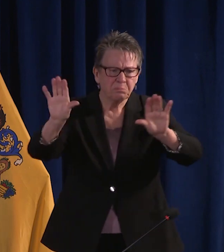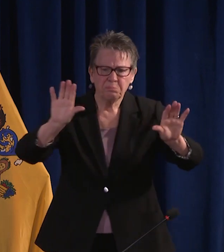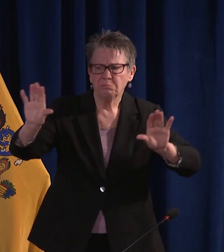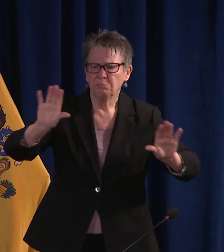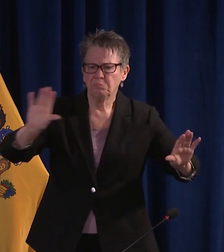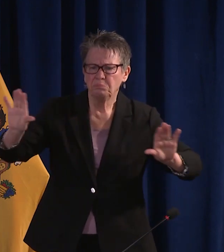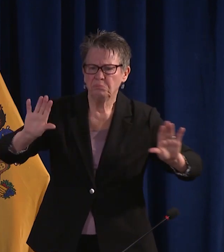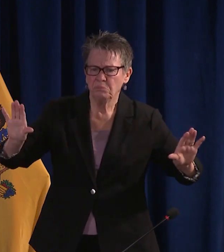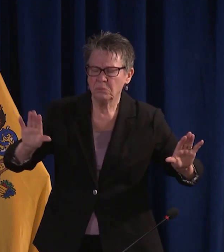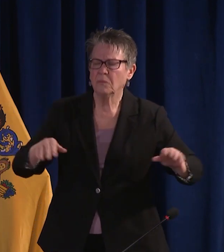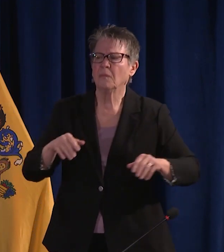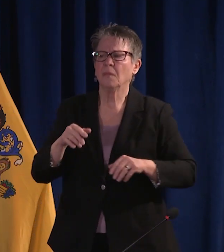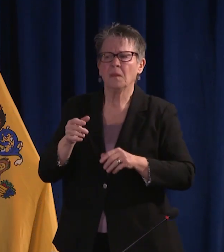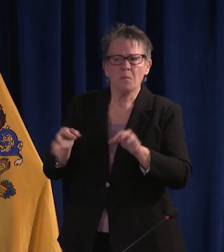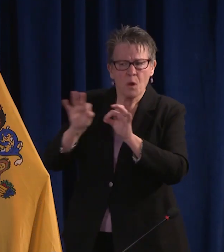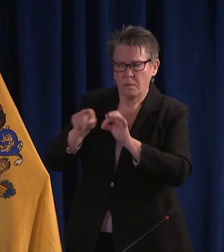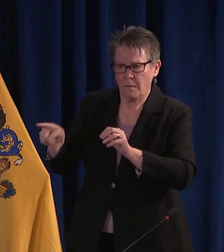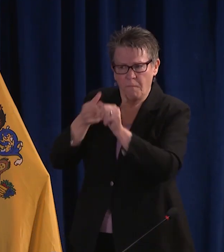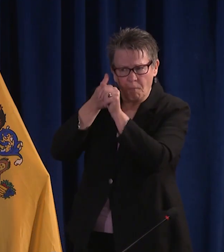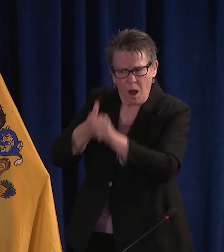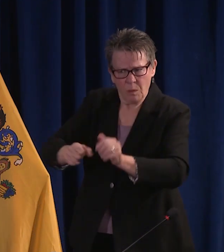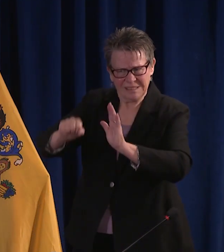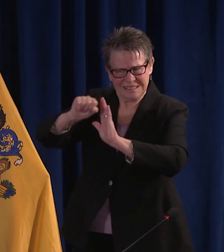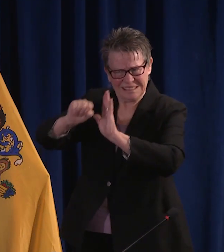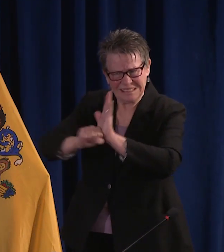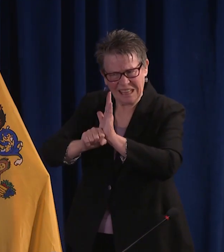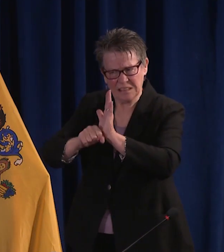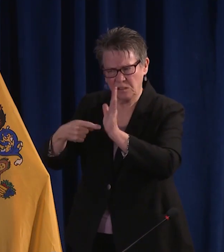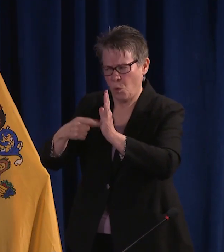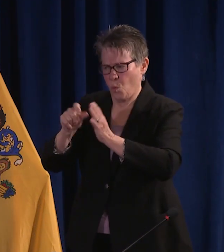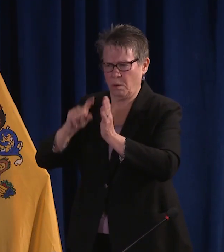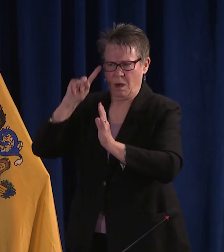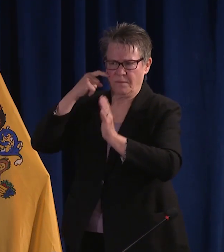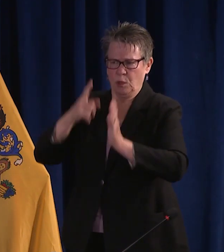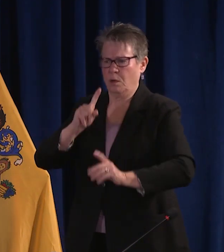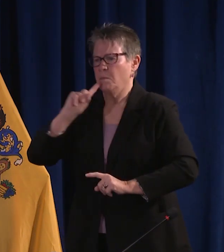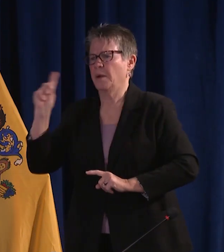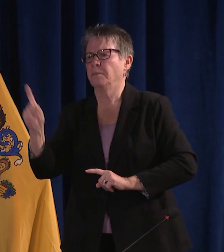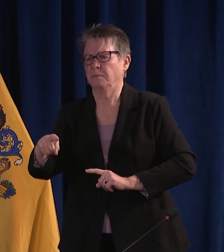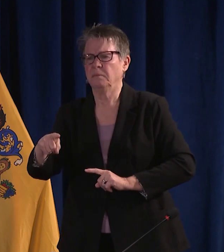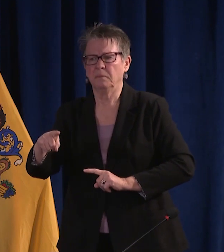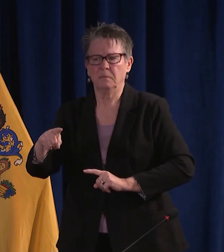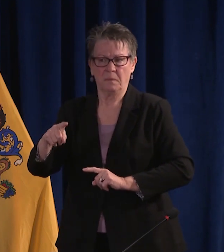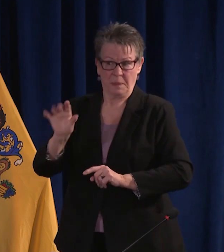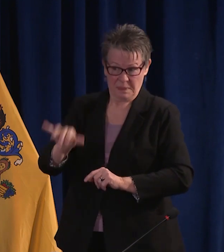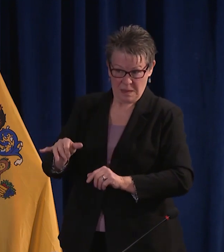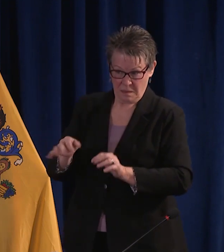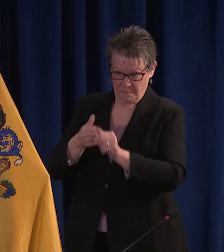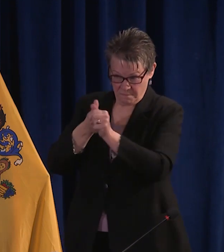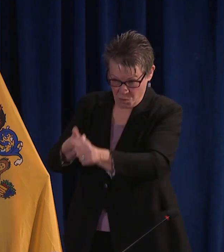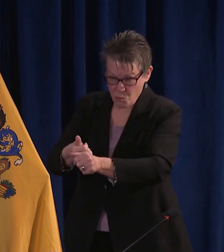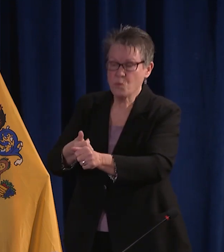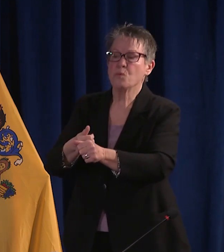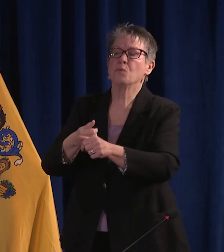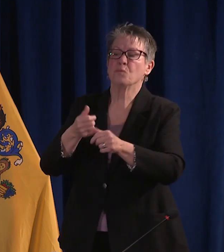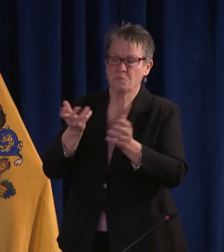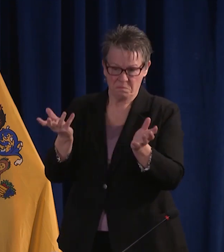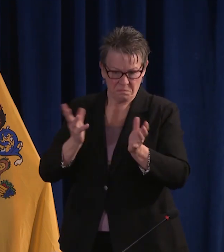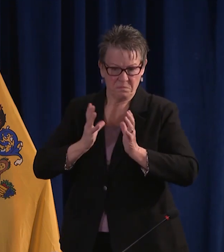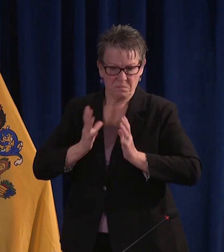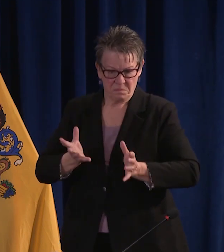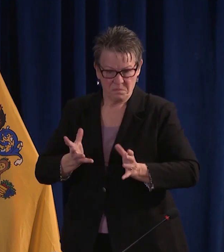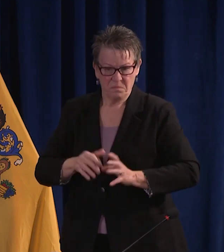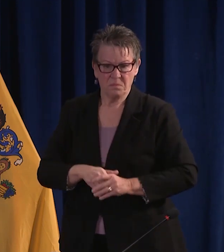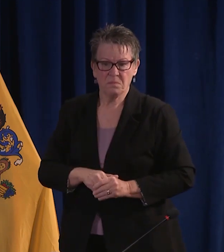Where necessary, we will support these actions, but where also necessary, we will override them.